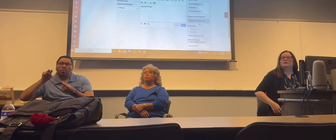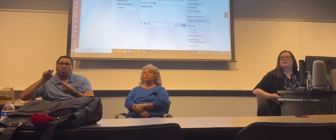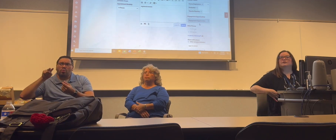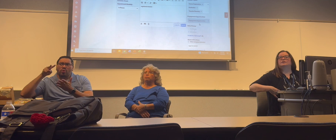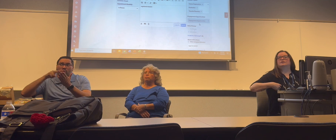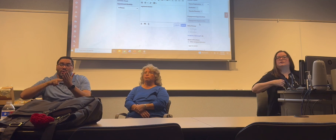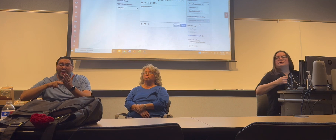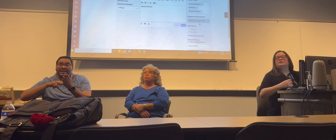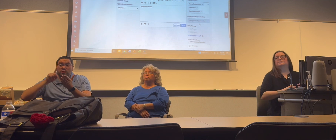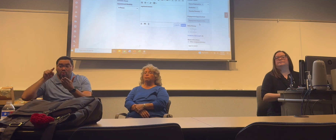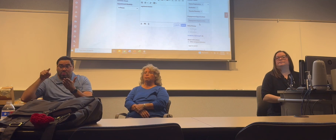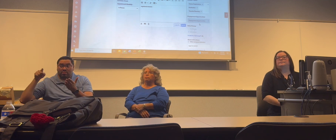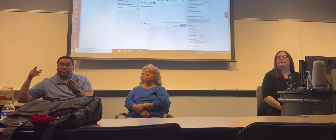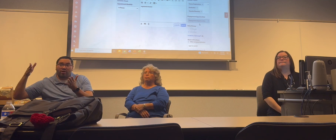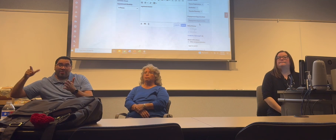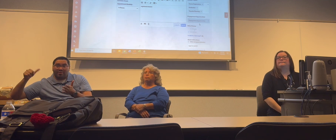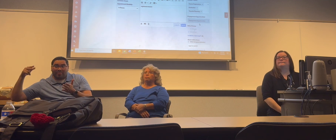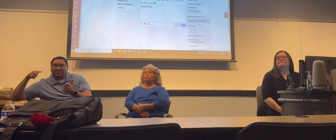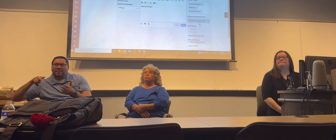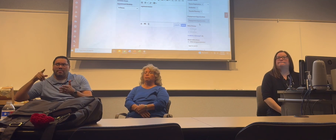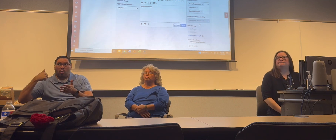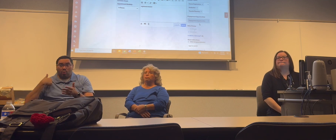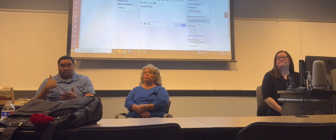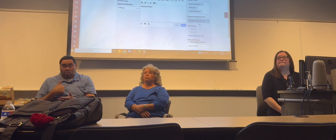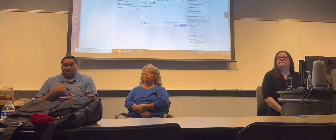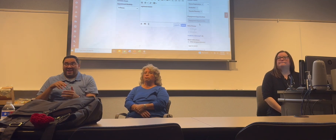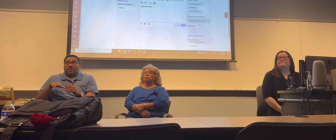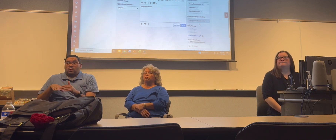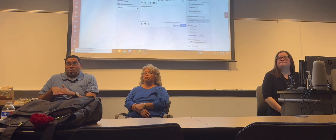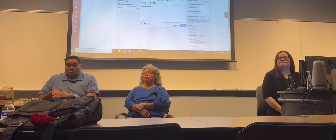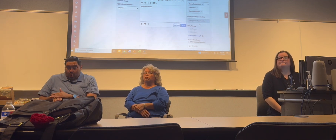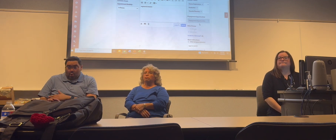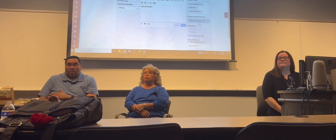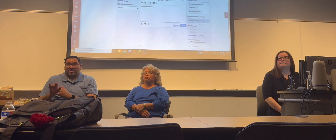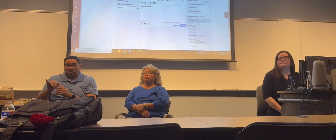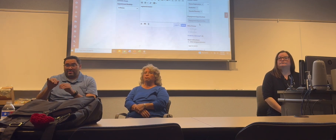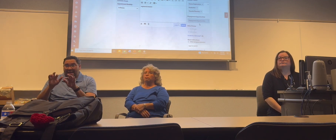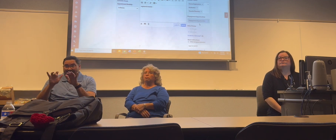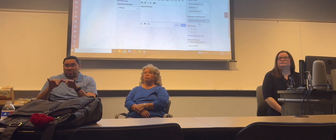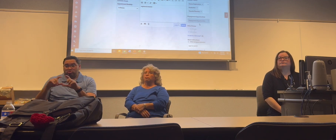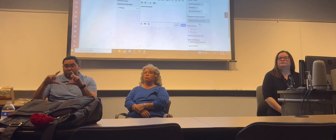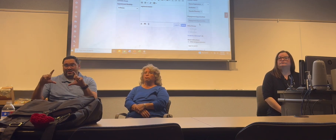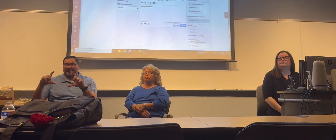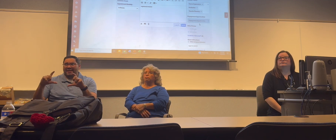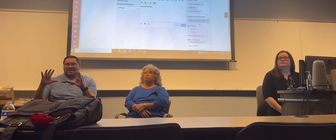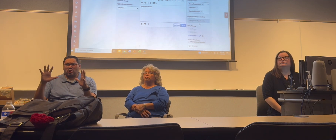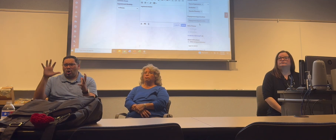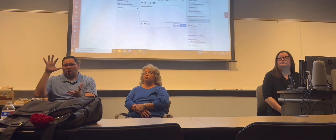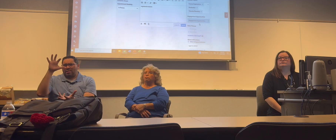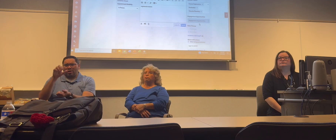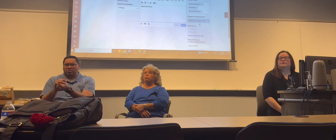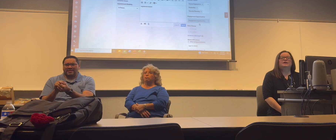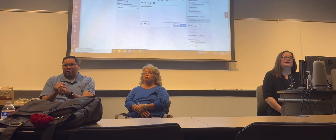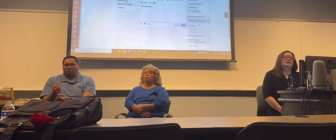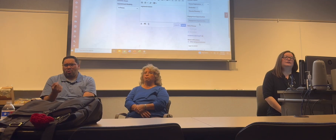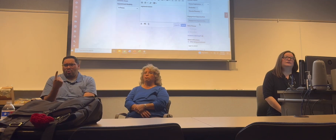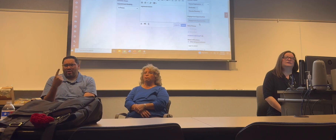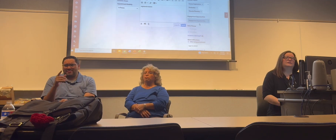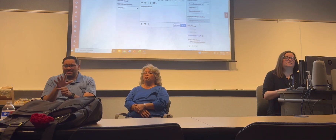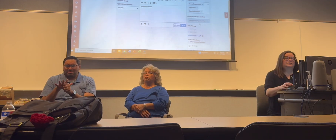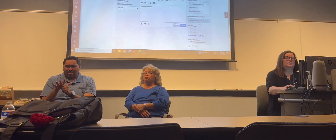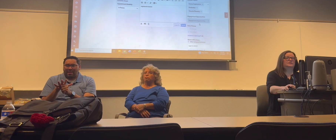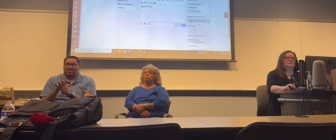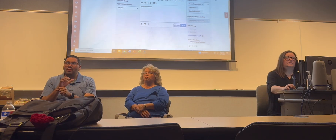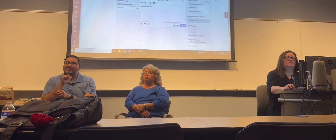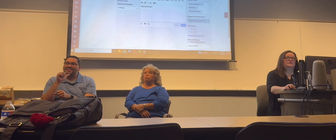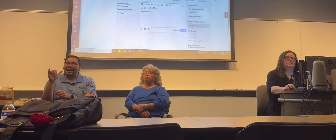one has to do with this, but when we actually go to the entry, it's all cluttered together in the same spot, right? So it's